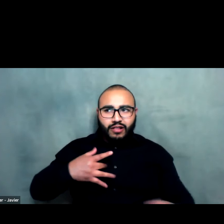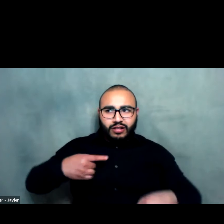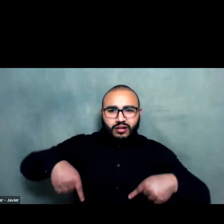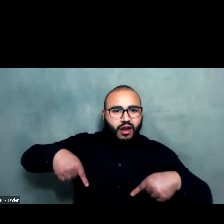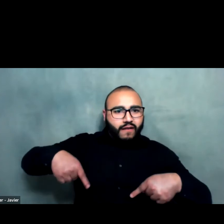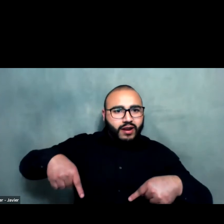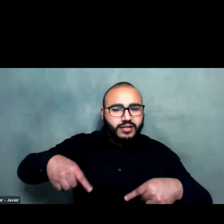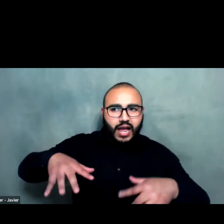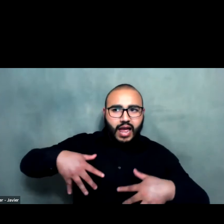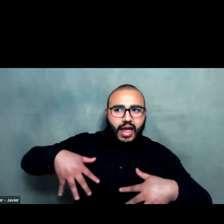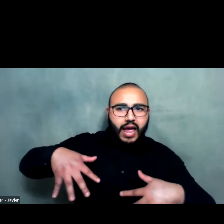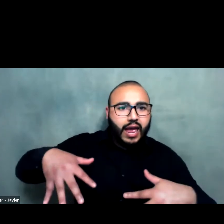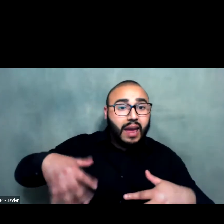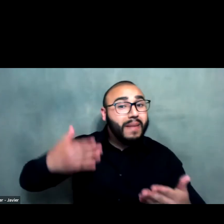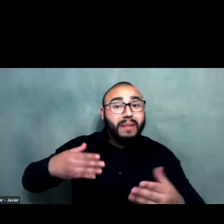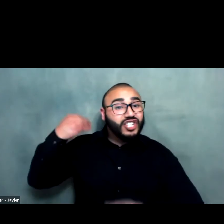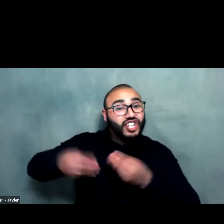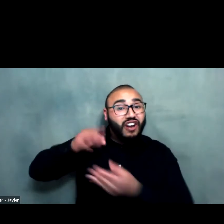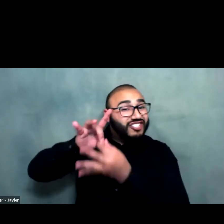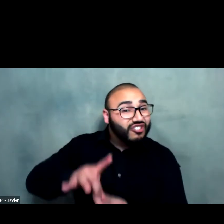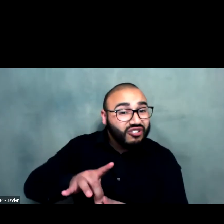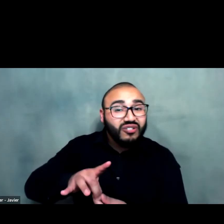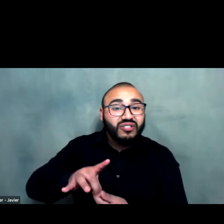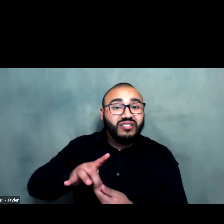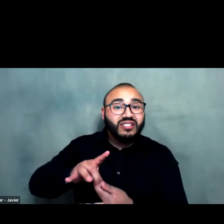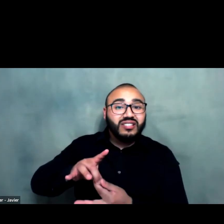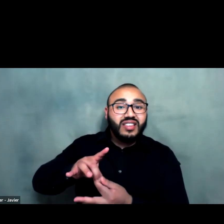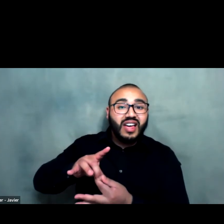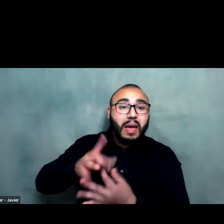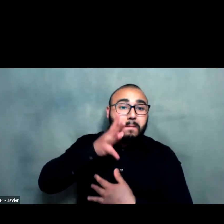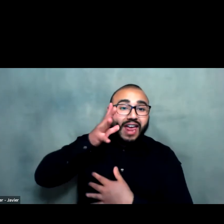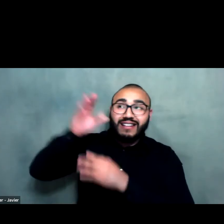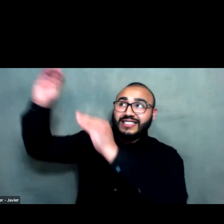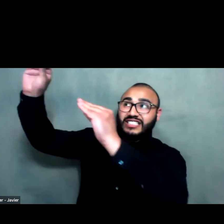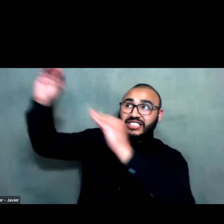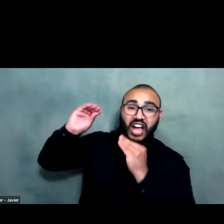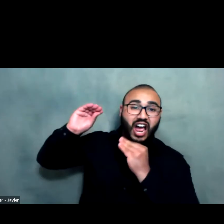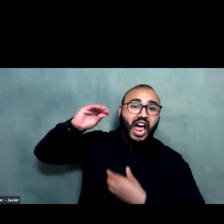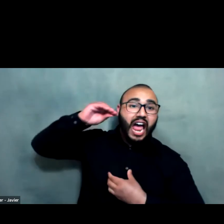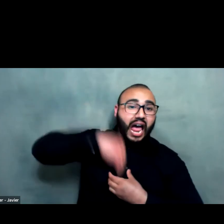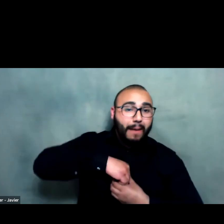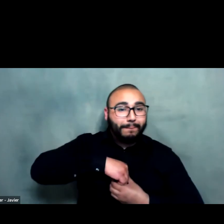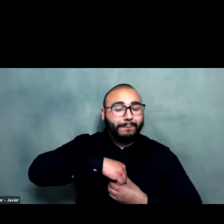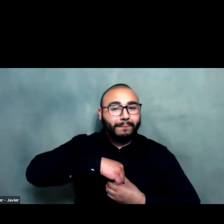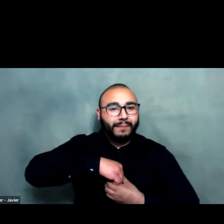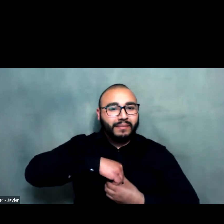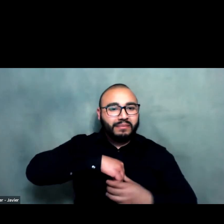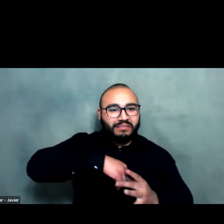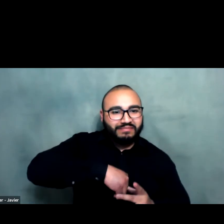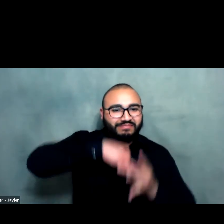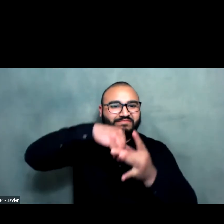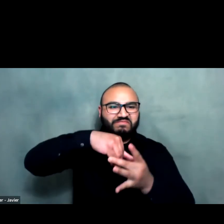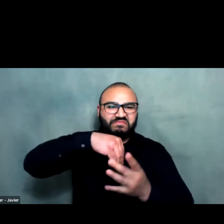know, and it could be a generational thing passed on to me, you know, that I was instilled. And I'm learning to fight this. But you know